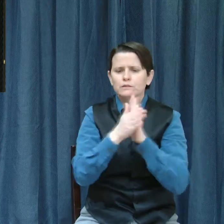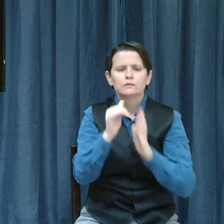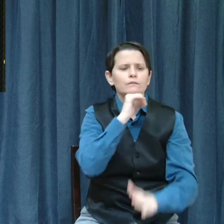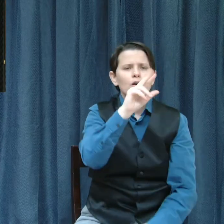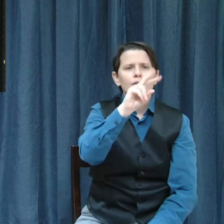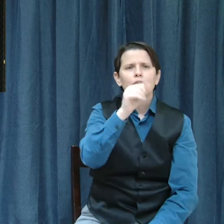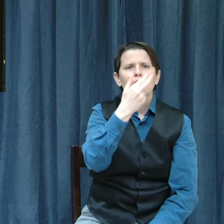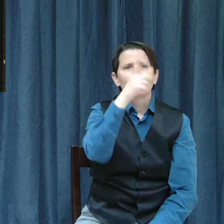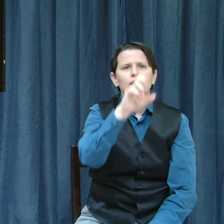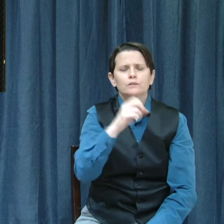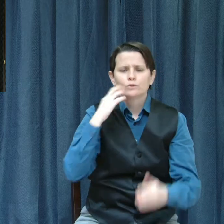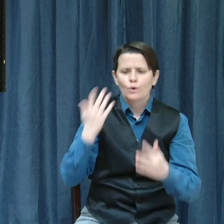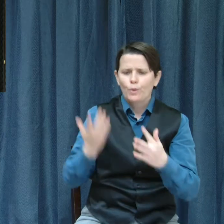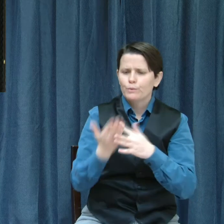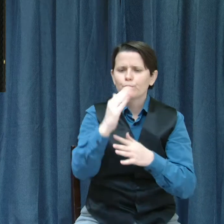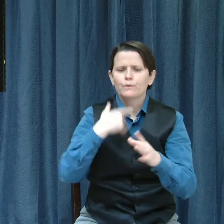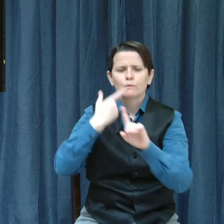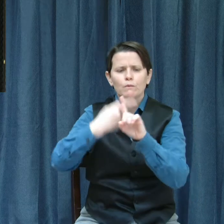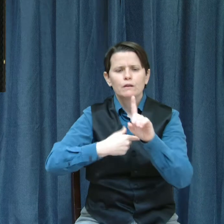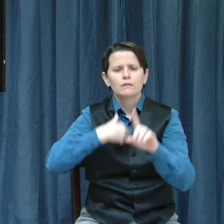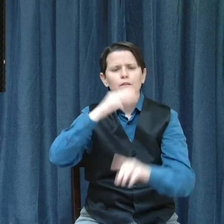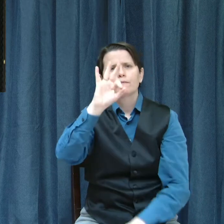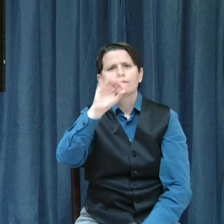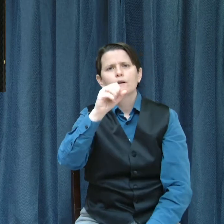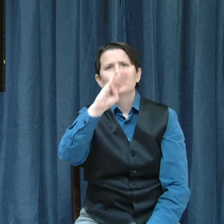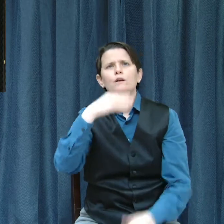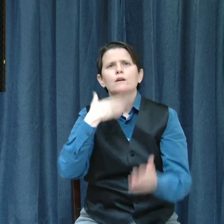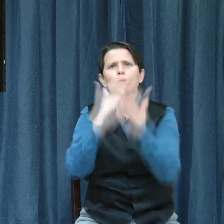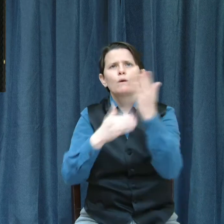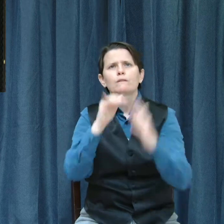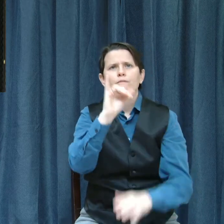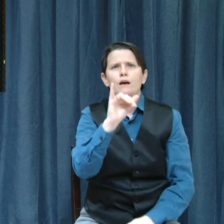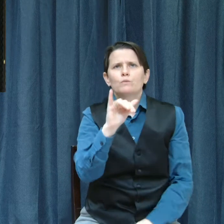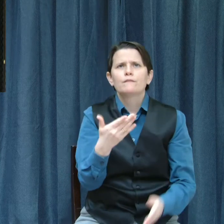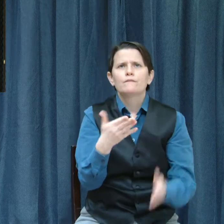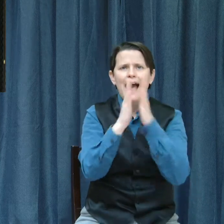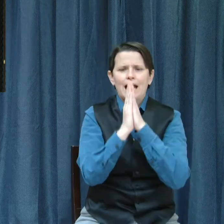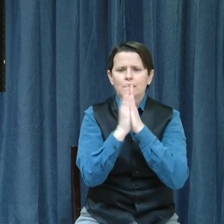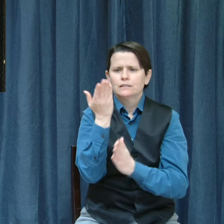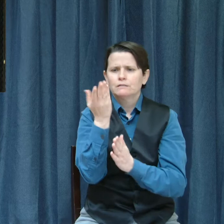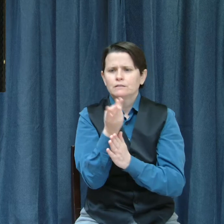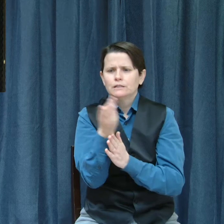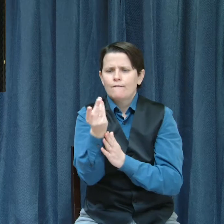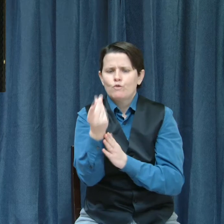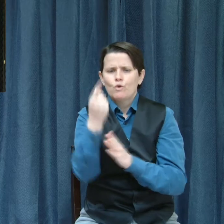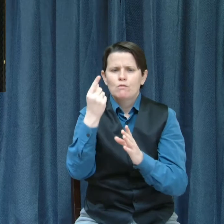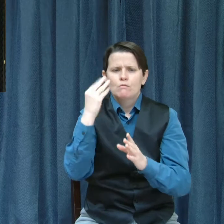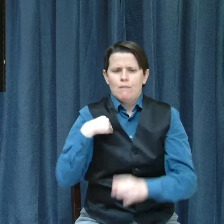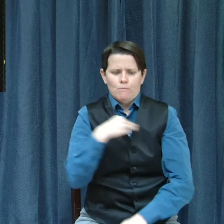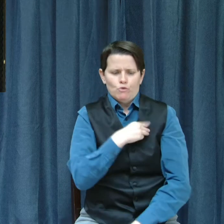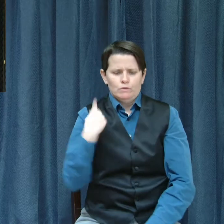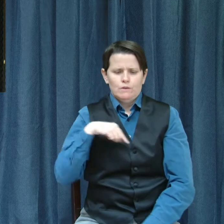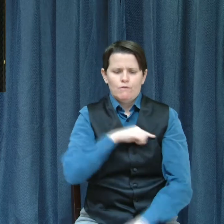And in part of that, we have asked several members of our congregation to share. And